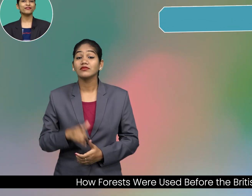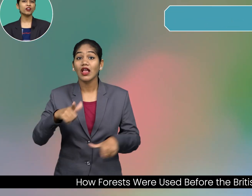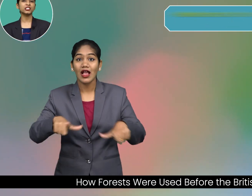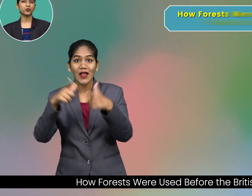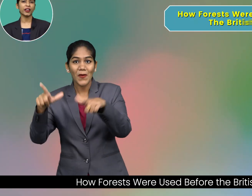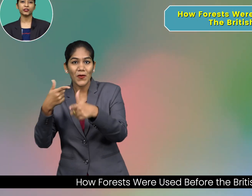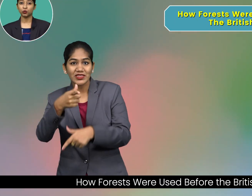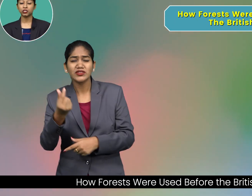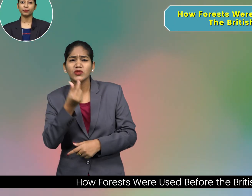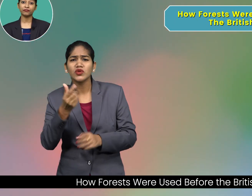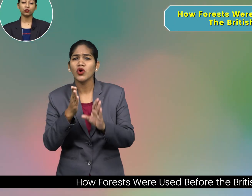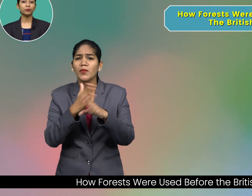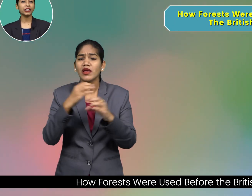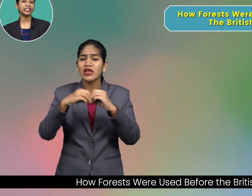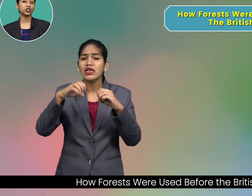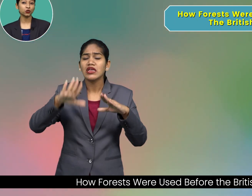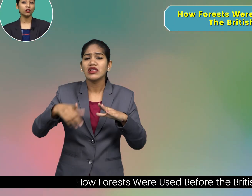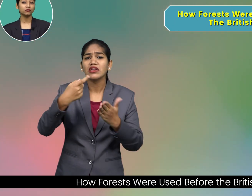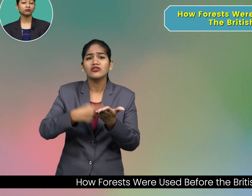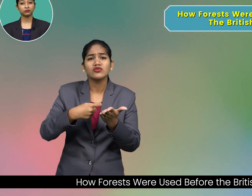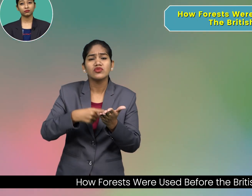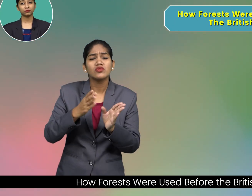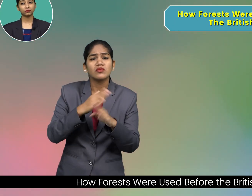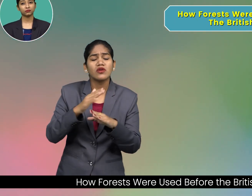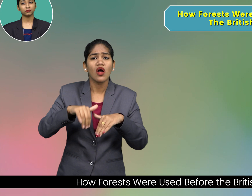How forests were used before the British rule?